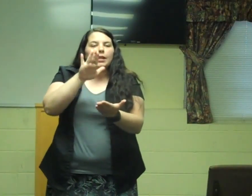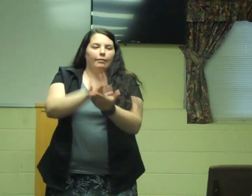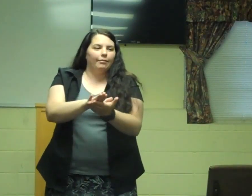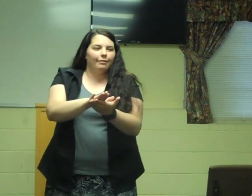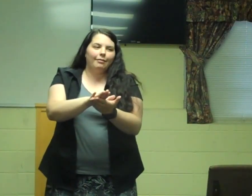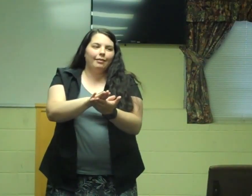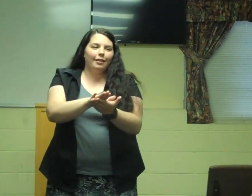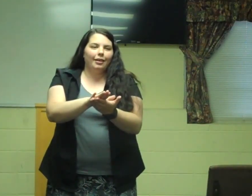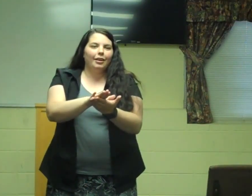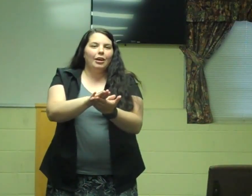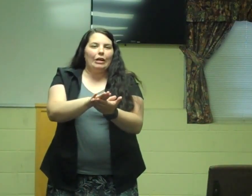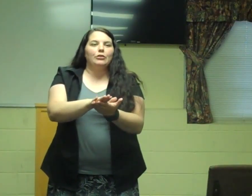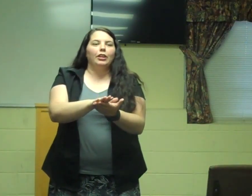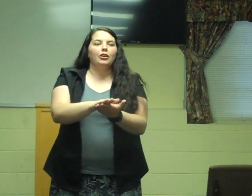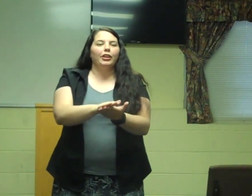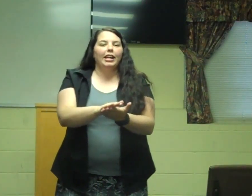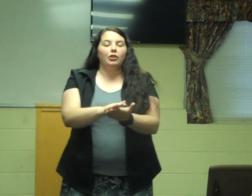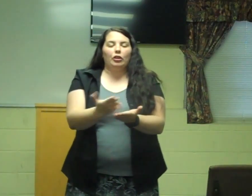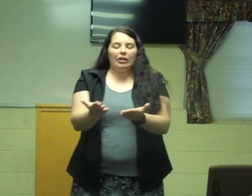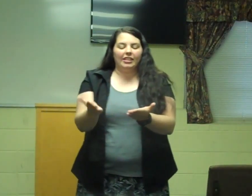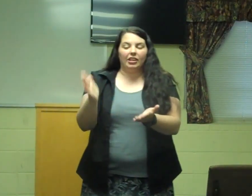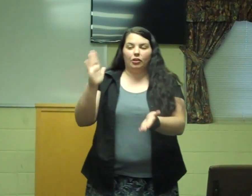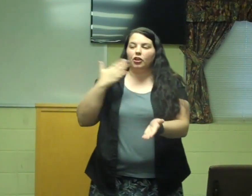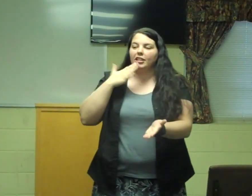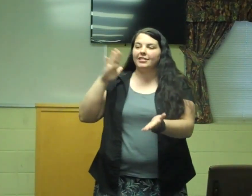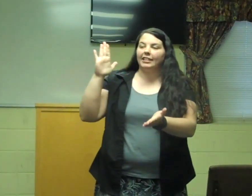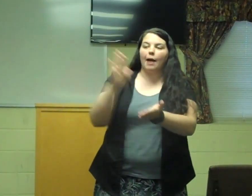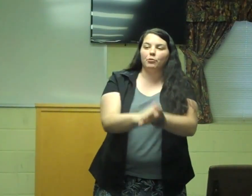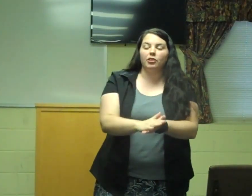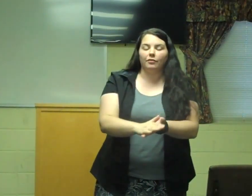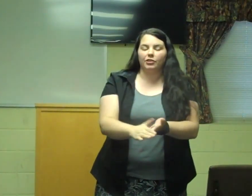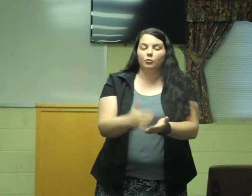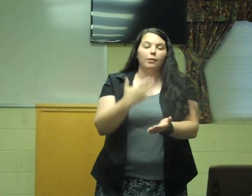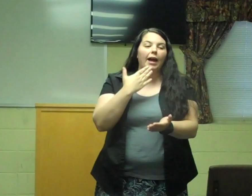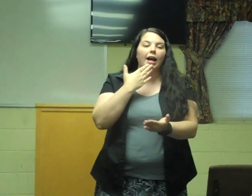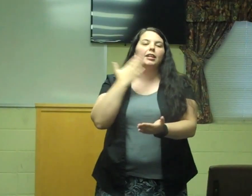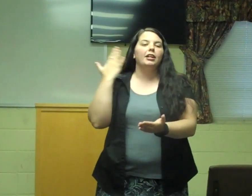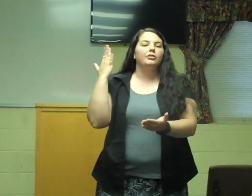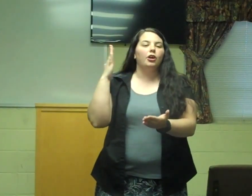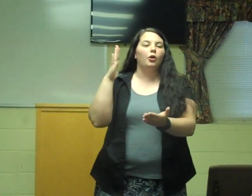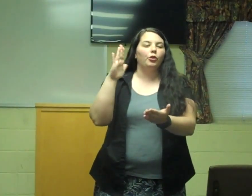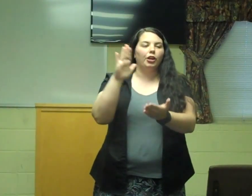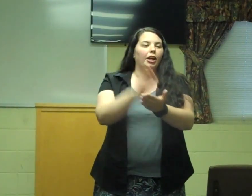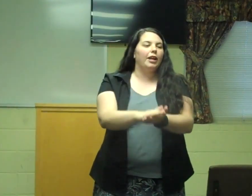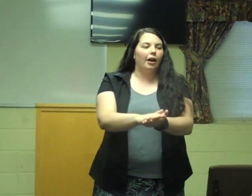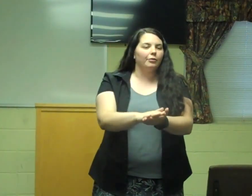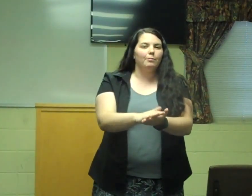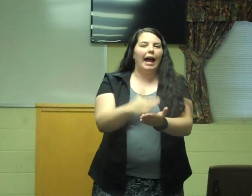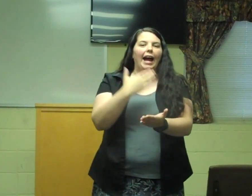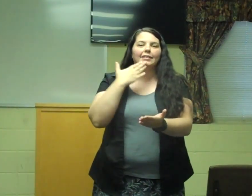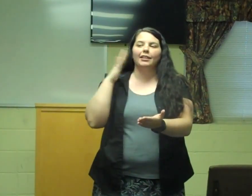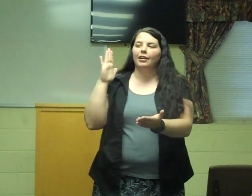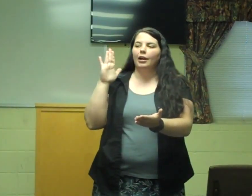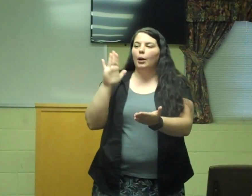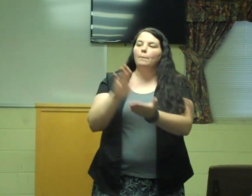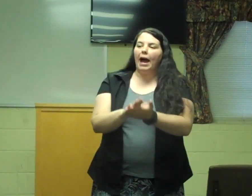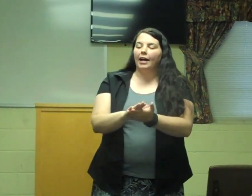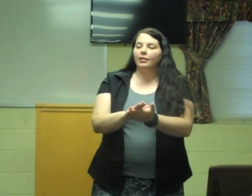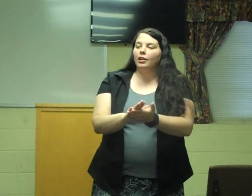opposite. So literally, it's like you're going to slap yourself because you've been bad. So you're going to go down. Bad. Bad.